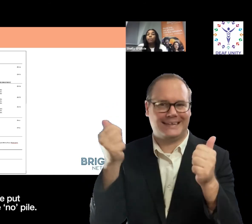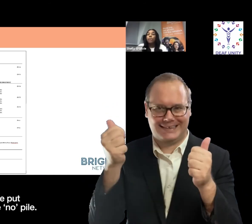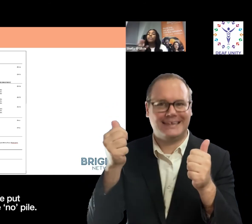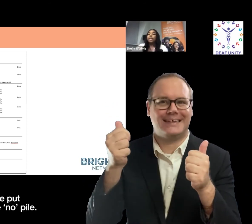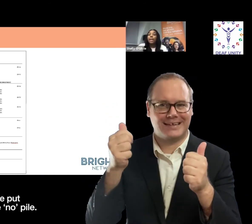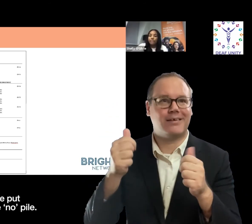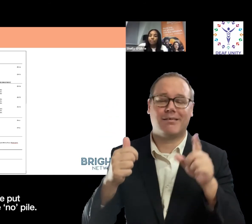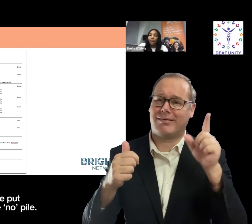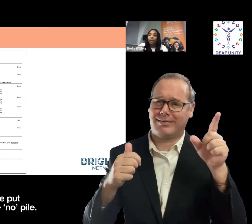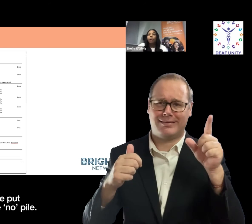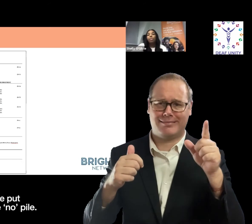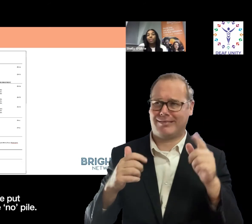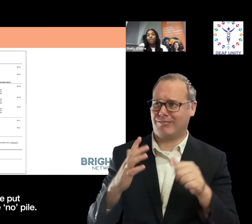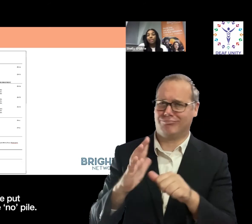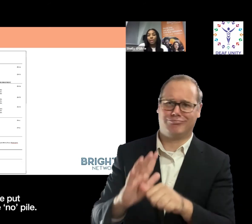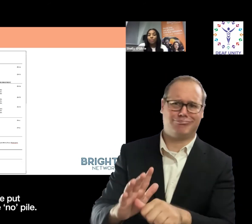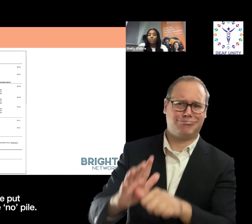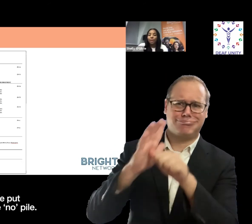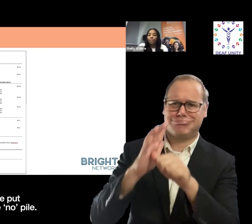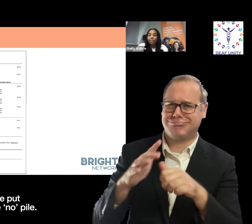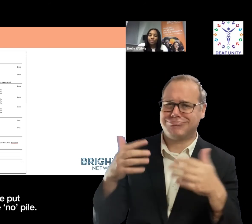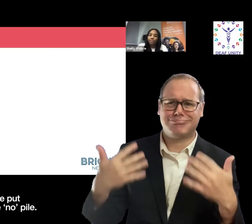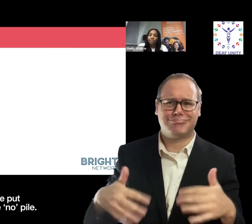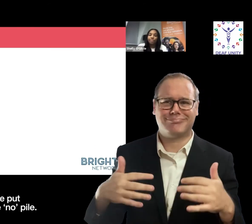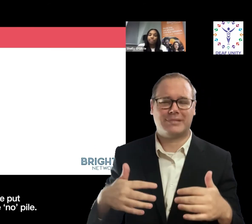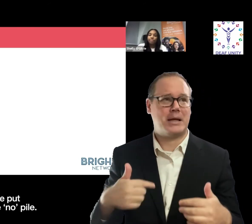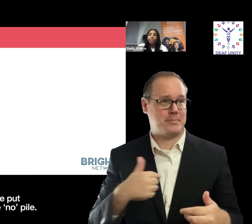you to be put into the yes pile rather than the no pile.